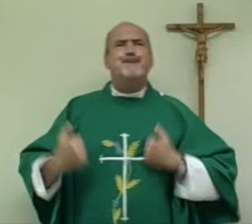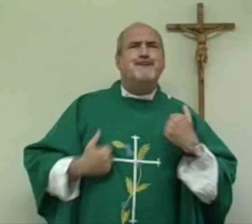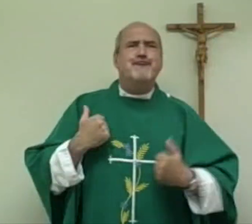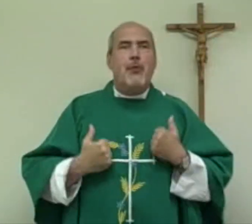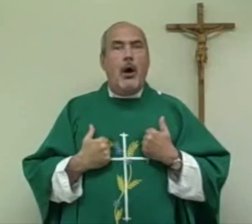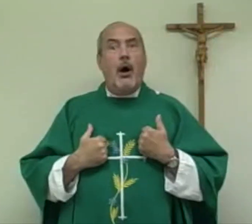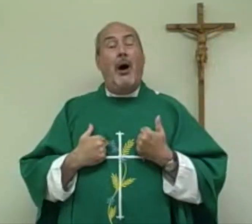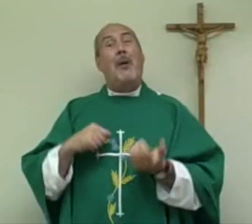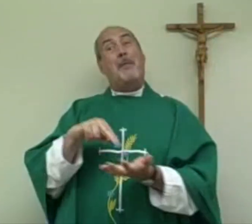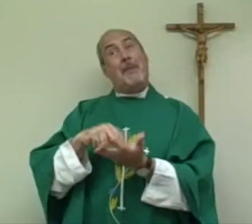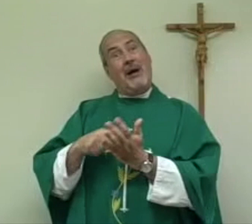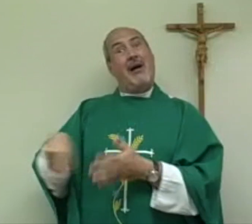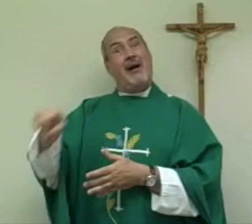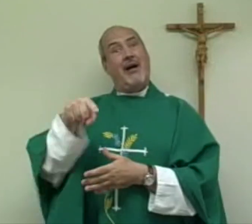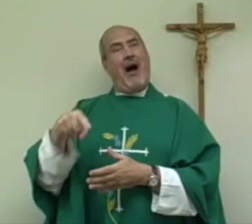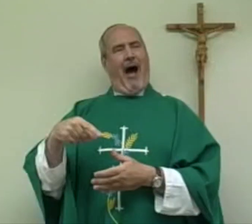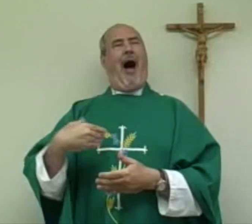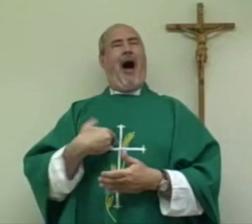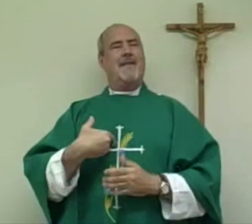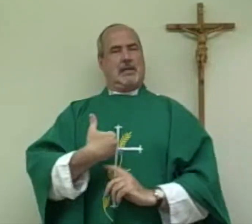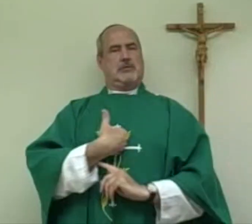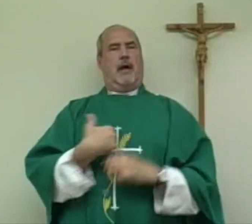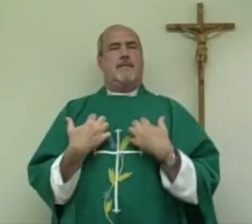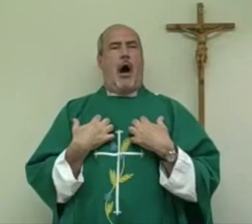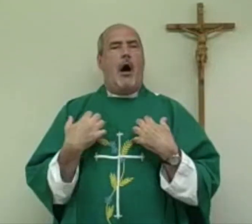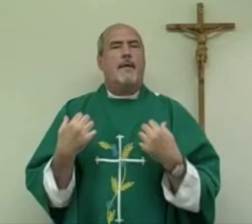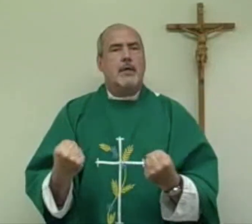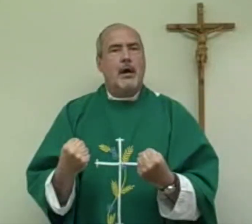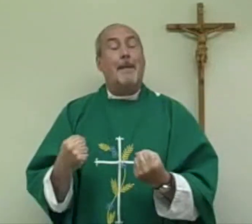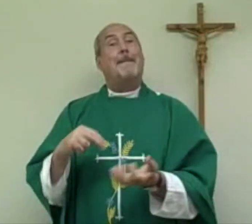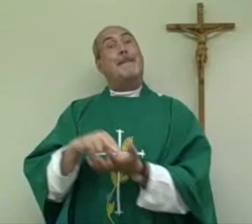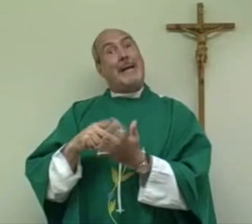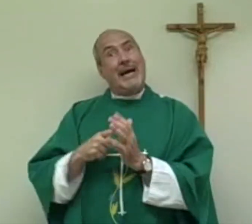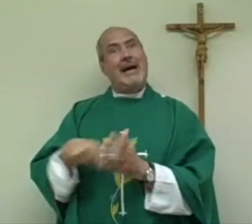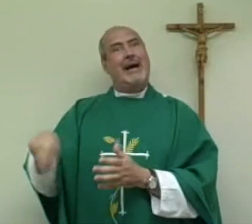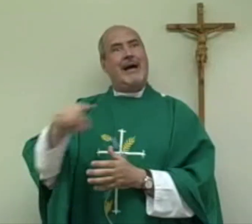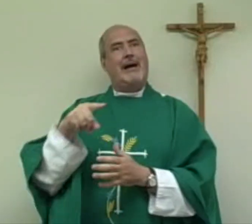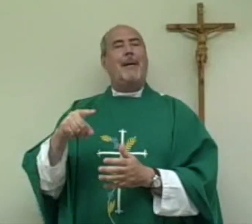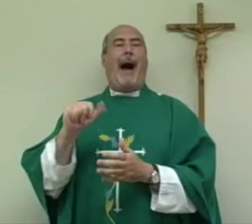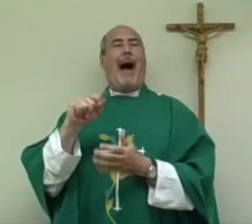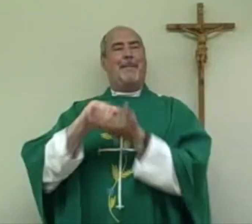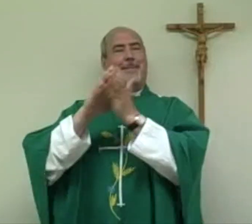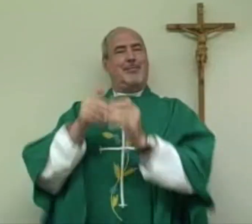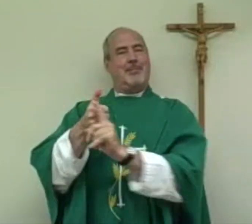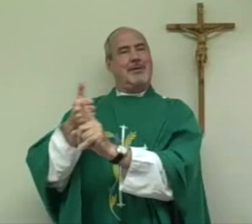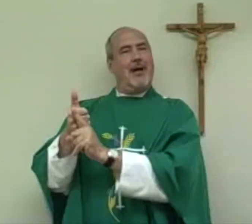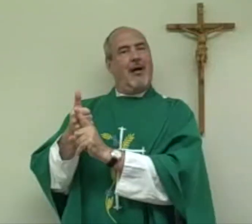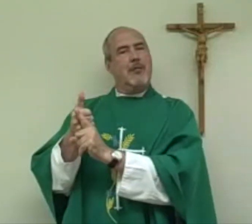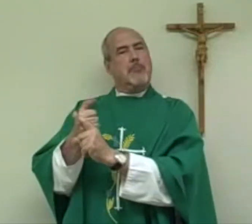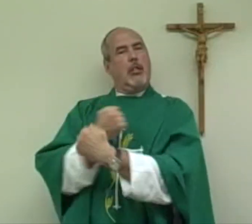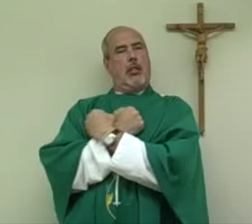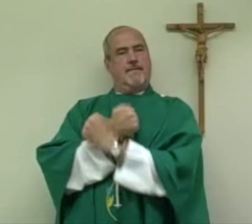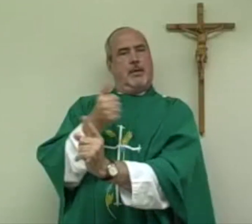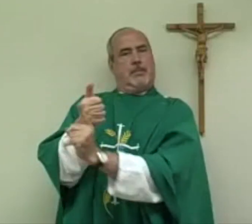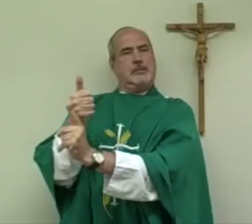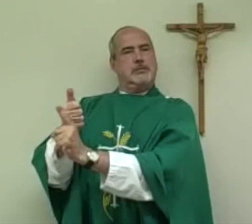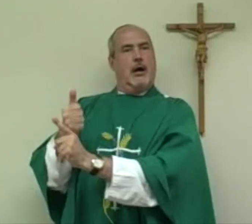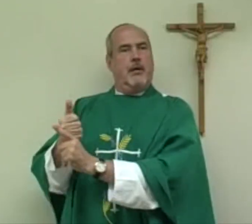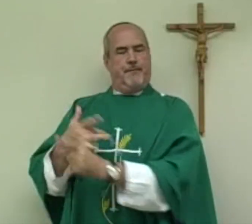people who are good communicators and very outgoing, it's because they're confident, and it means that they have